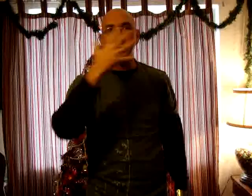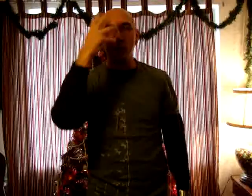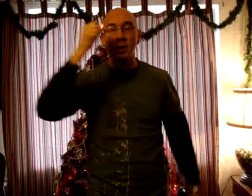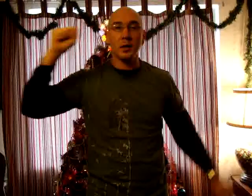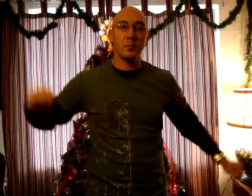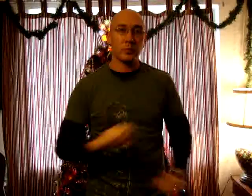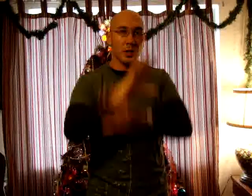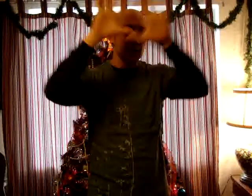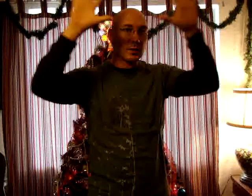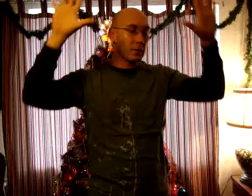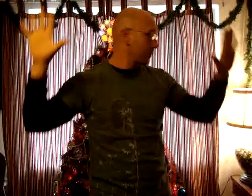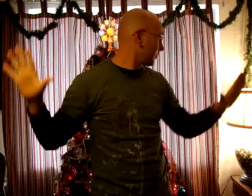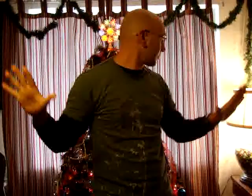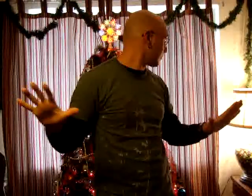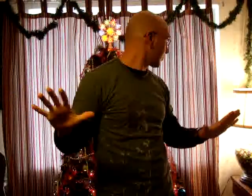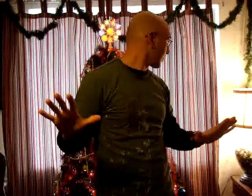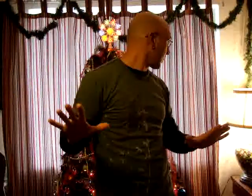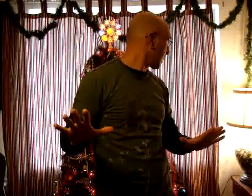beauty bright,